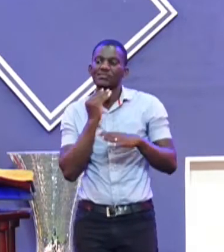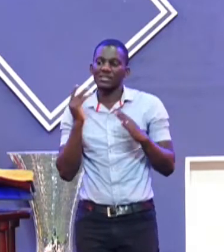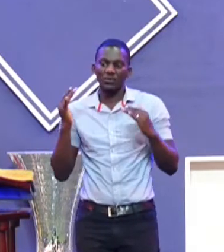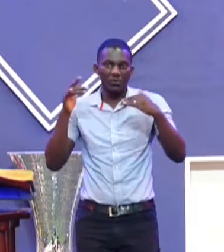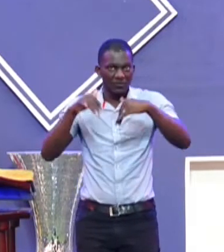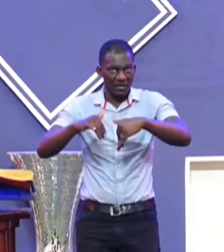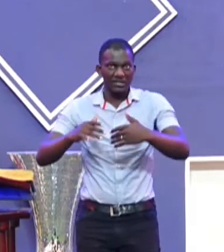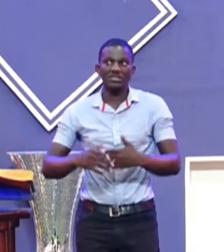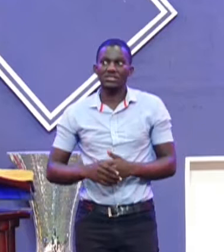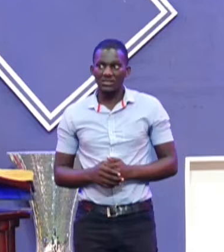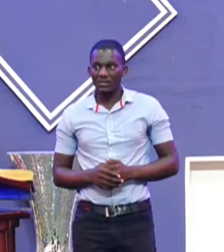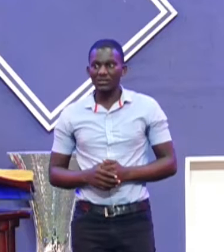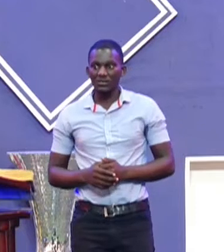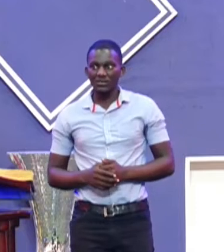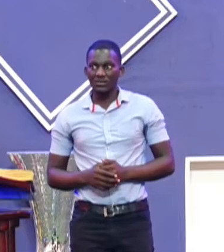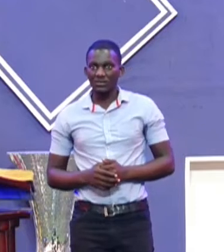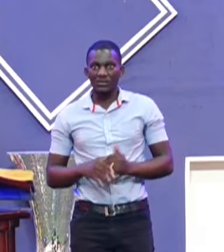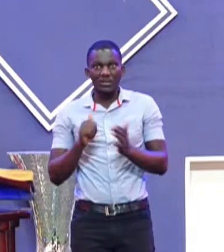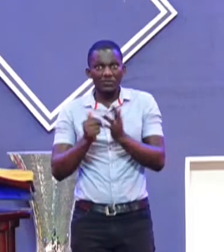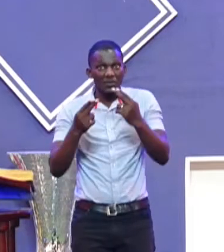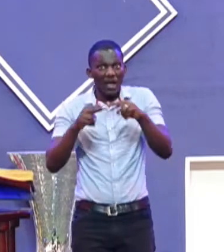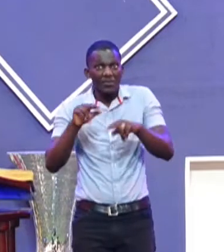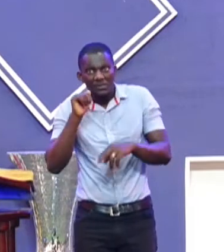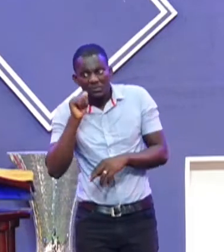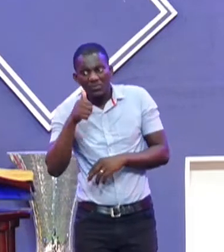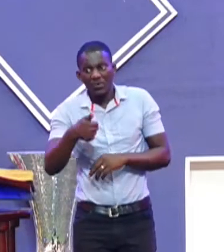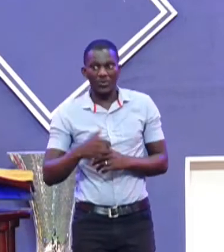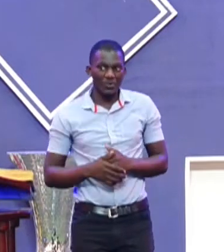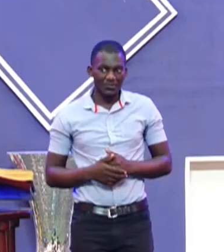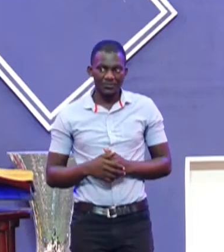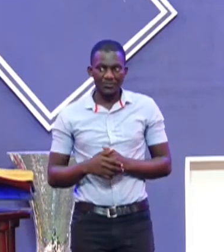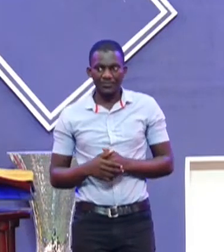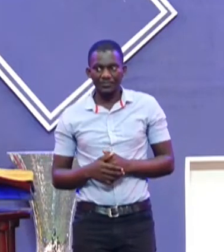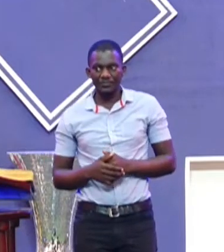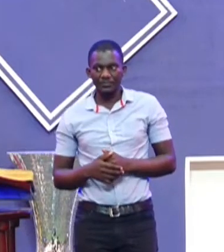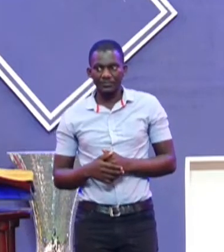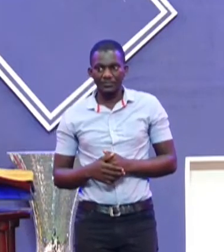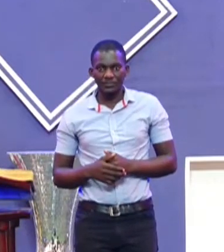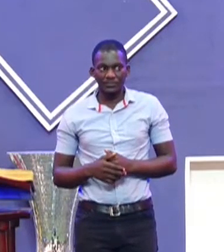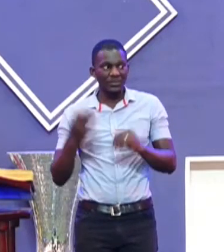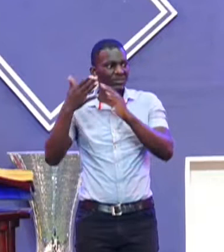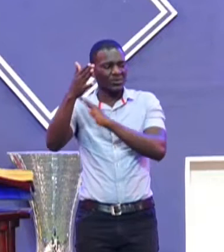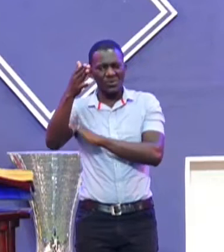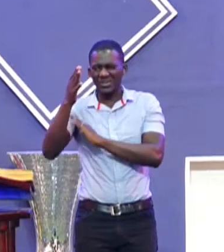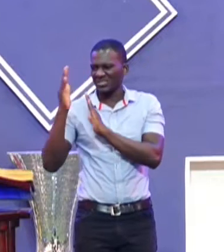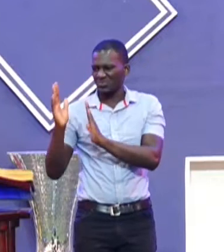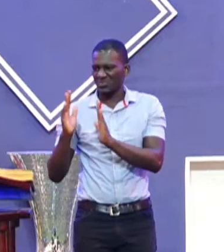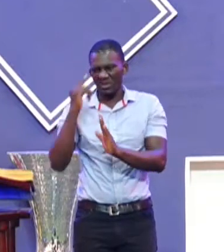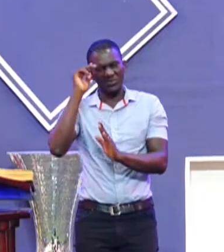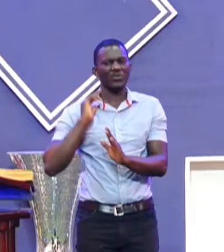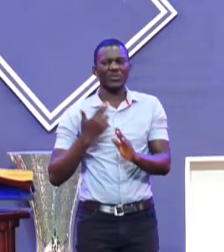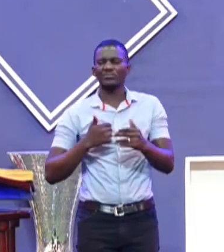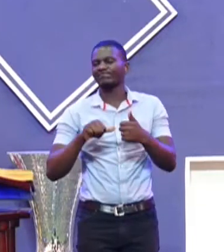the men's conference. Egendo kubera olunako olwenkya. That it's going to take place tomorrow. Mukama tutegekedde bulungi. The Lord